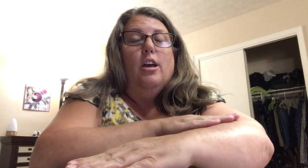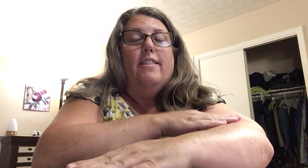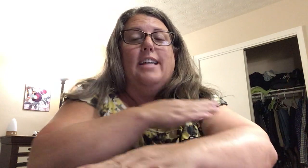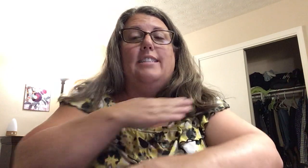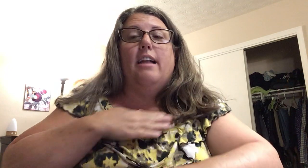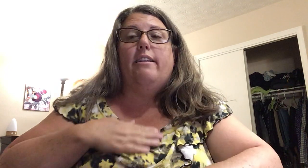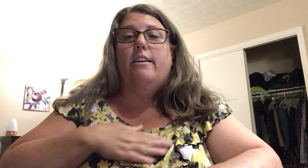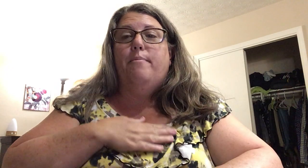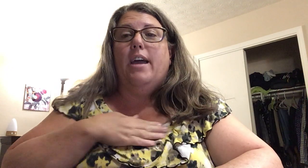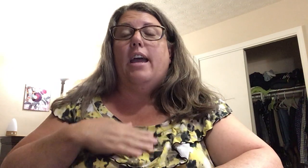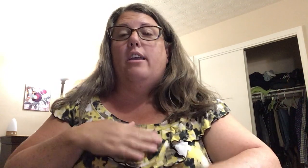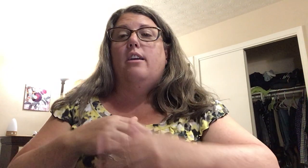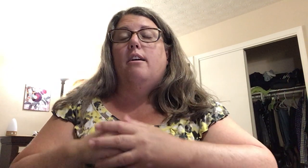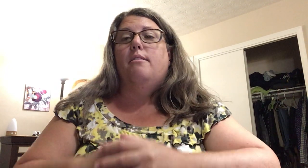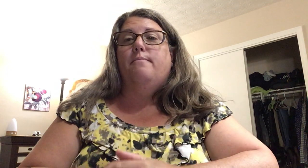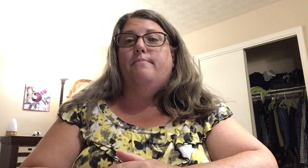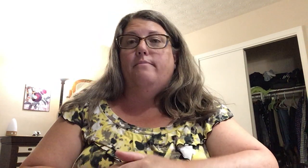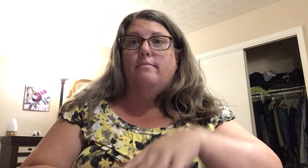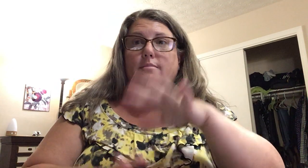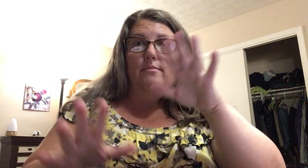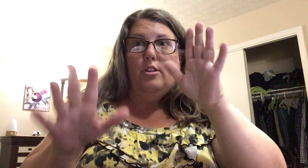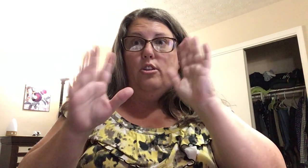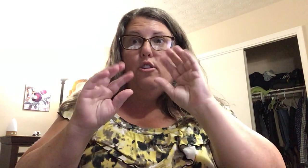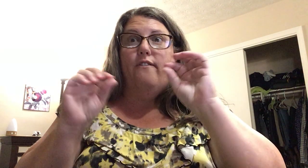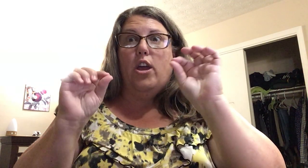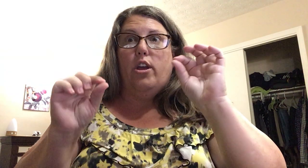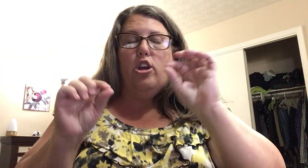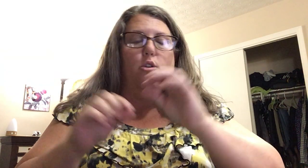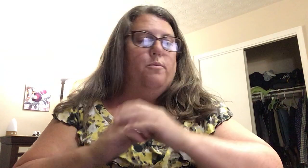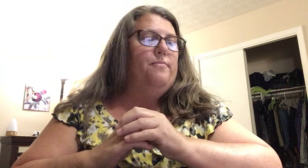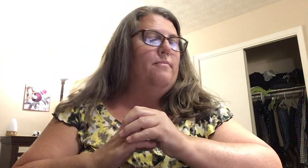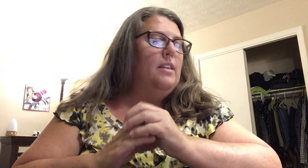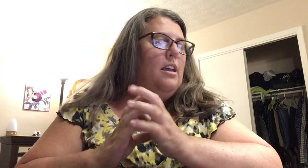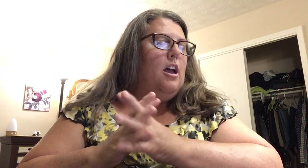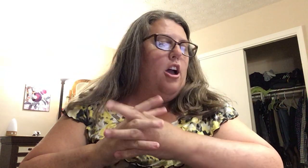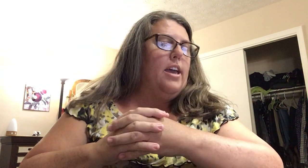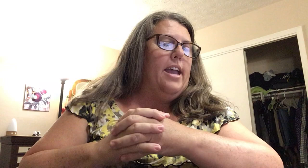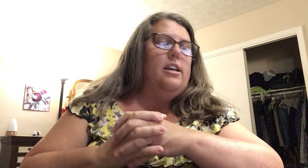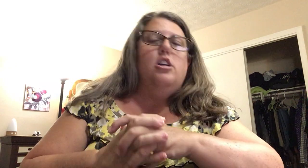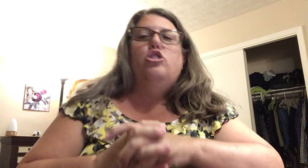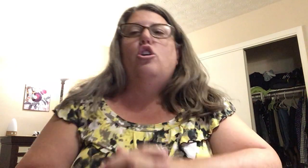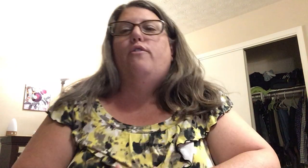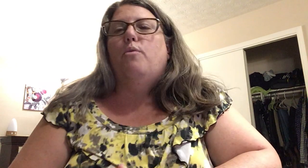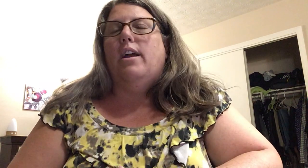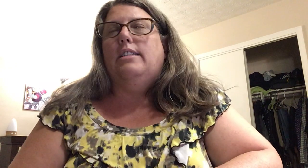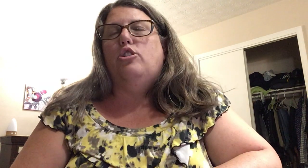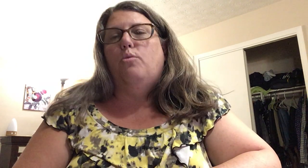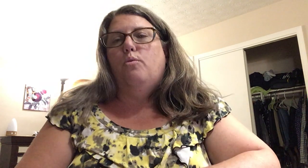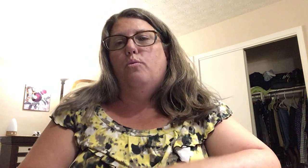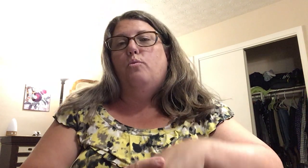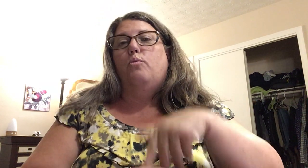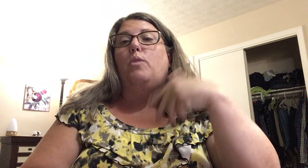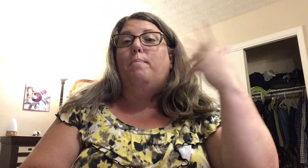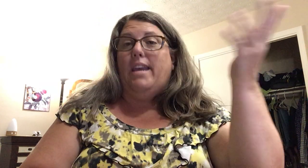That's telling them that you're very new. Okay, so if you're wanting to